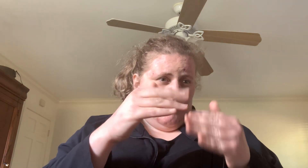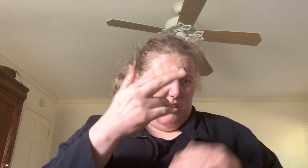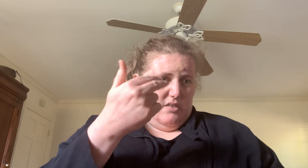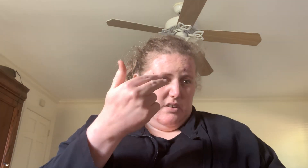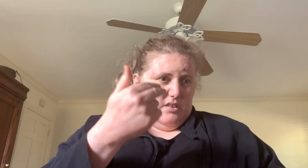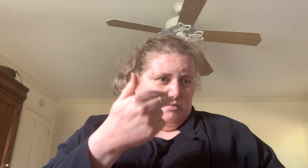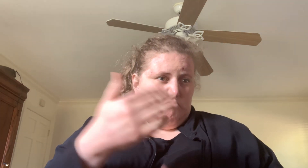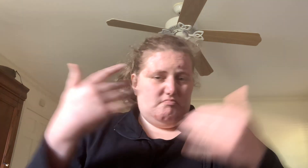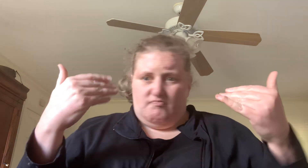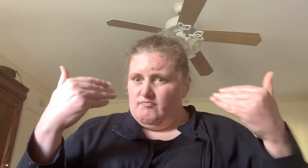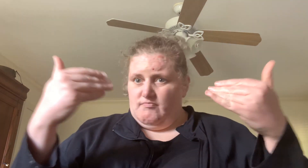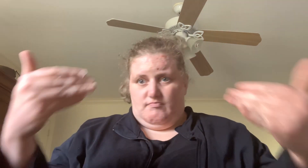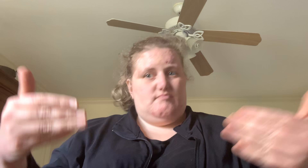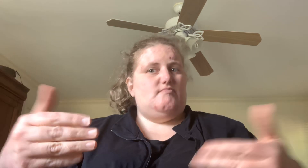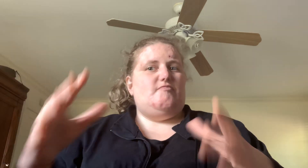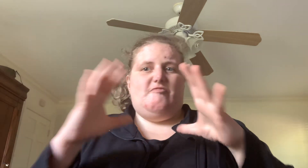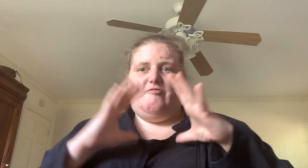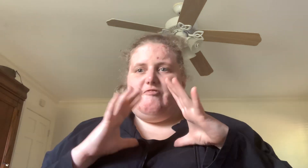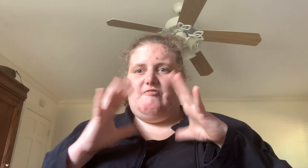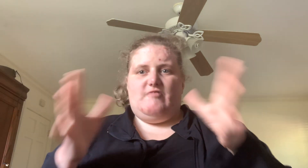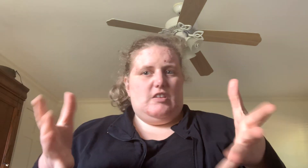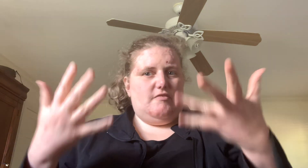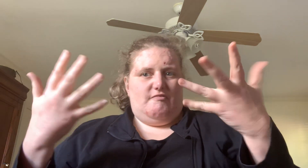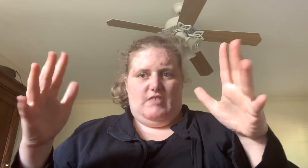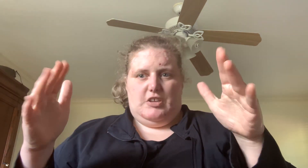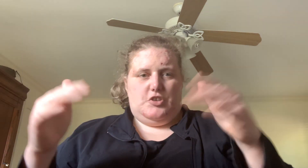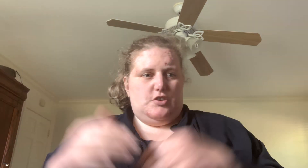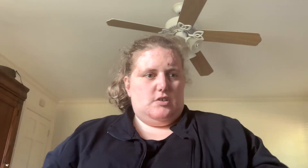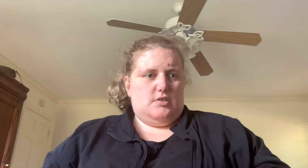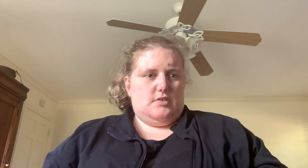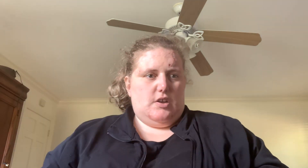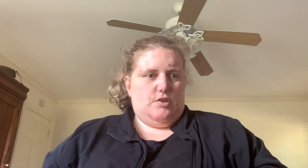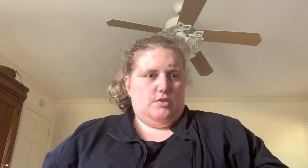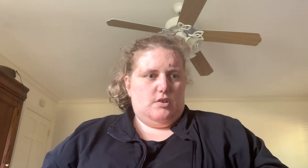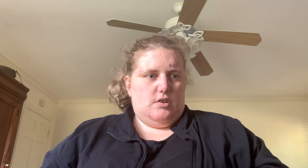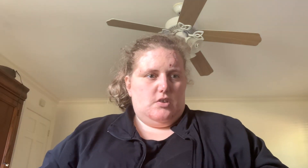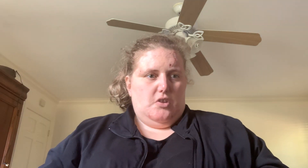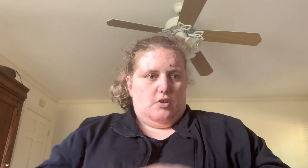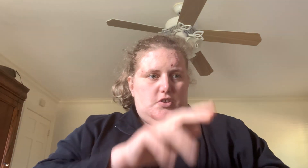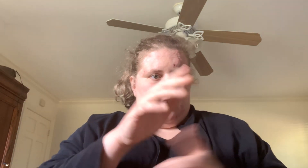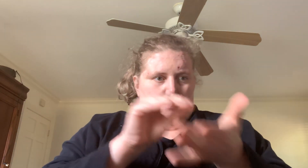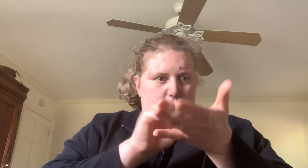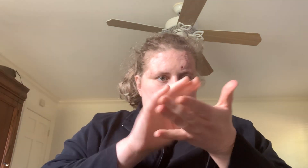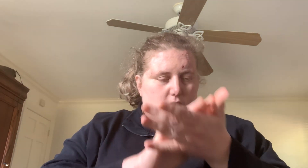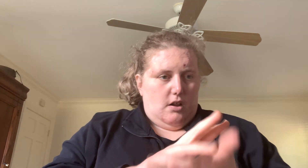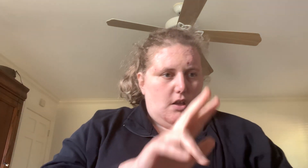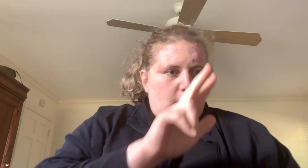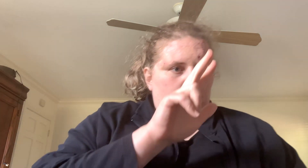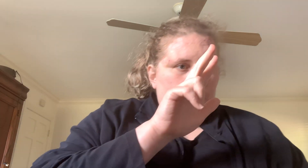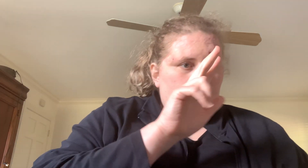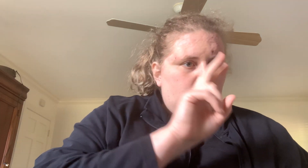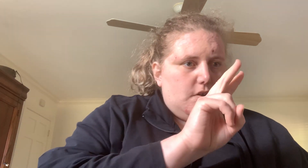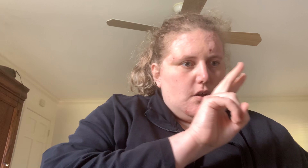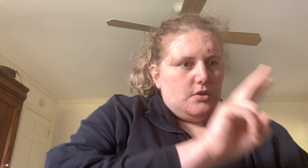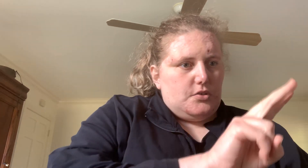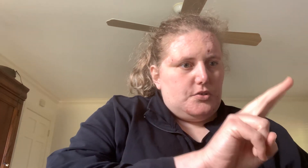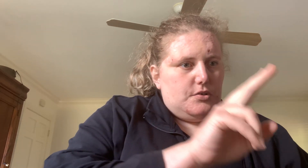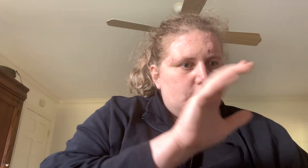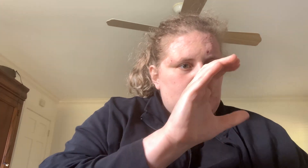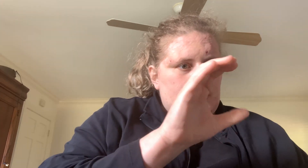have it. This is a balanced equation. Now, I kind of cheated a little bit because I already knew what the answer should be. But for you, you would